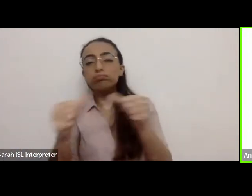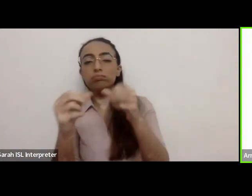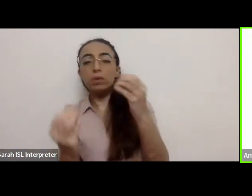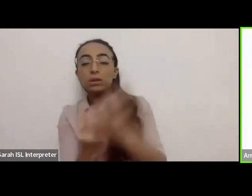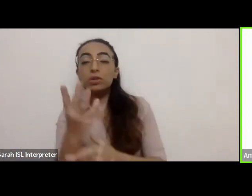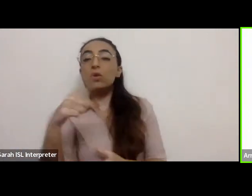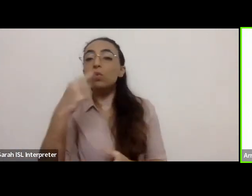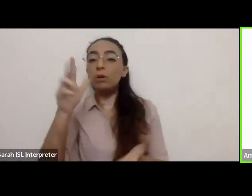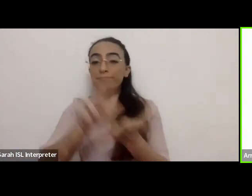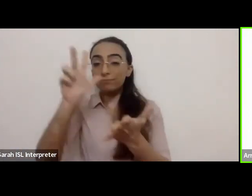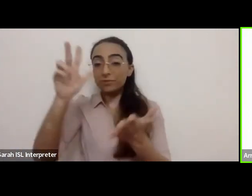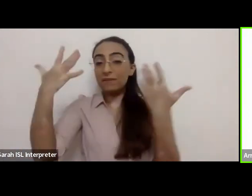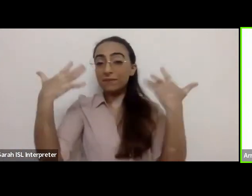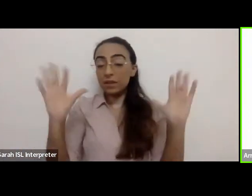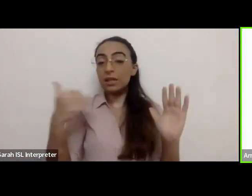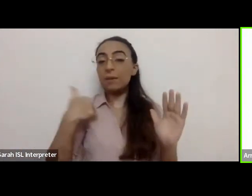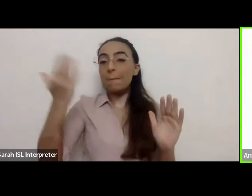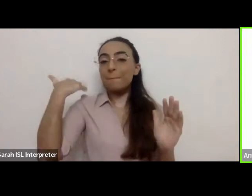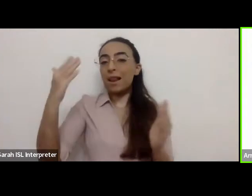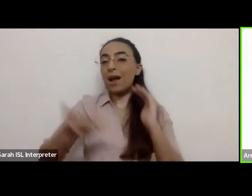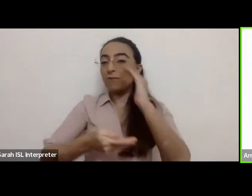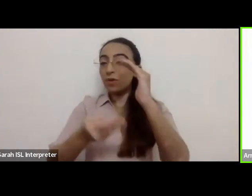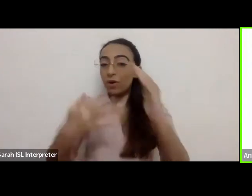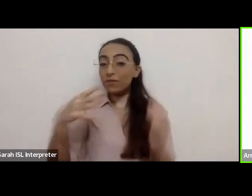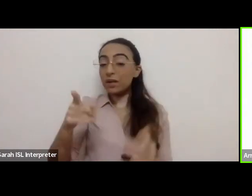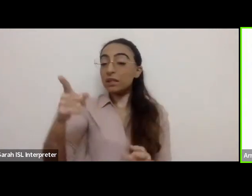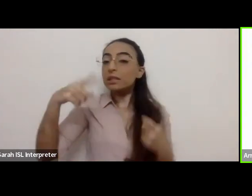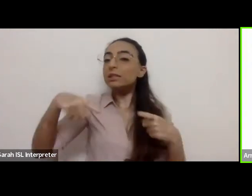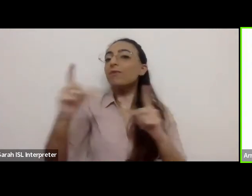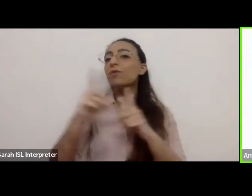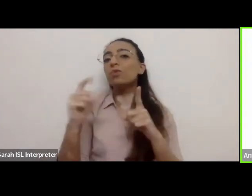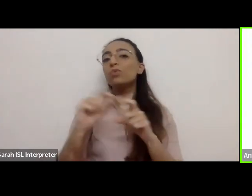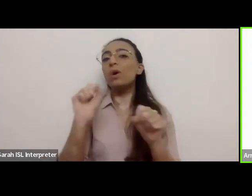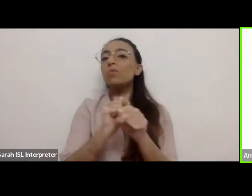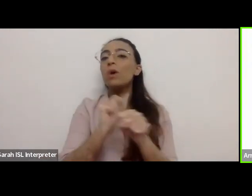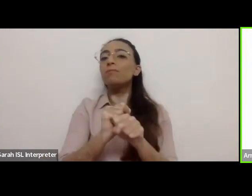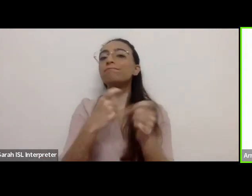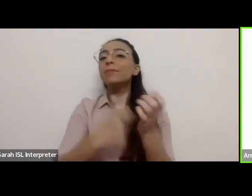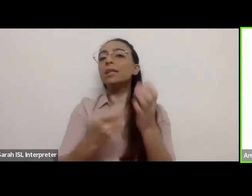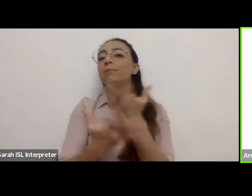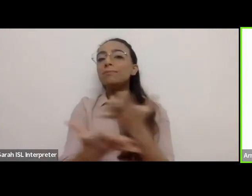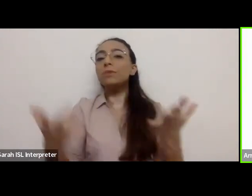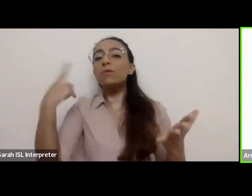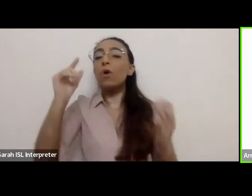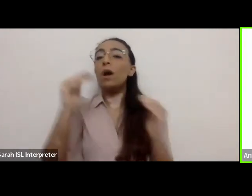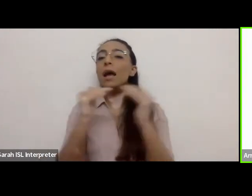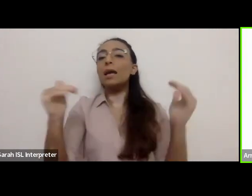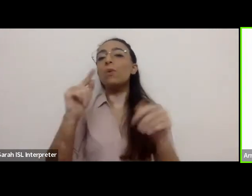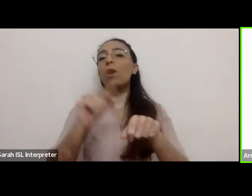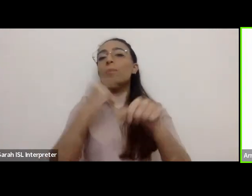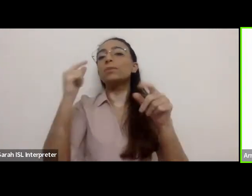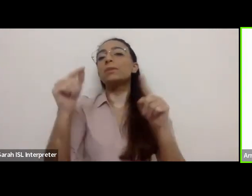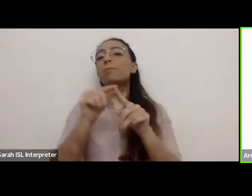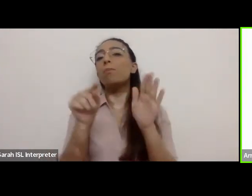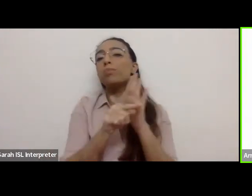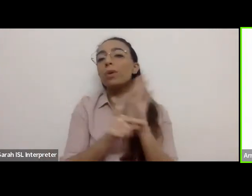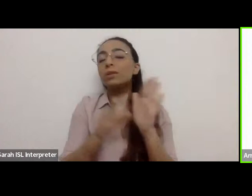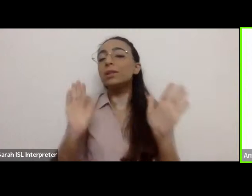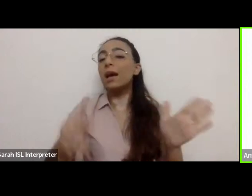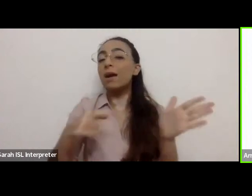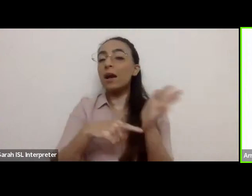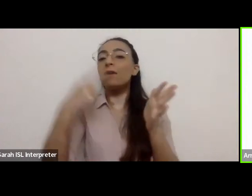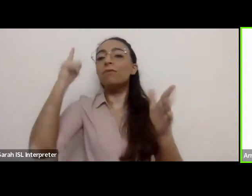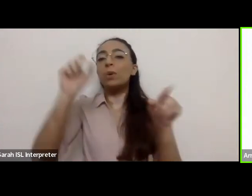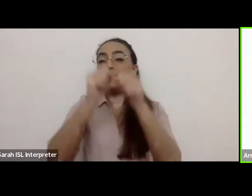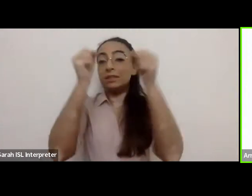in the past and present have been practicing reasonable accommodation and equal opportunity policy within their systems.